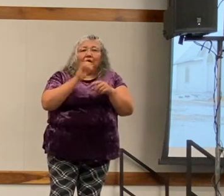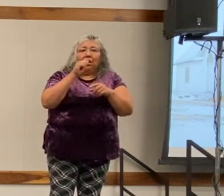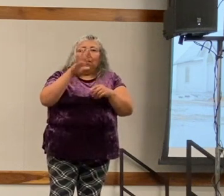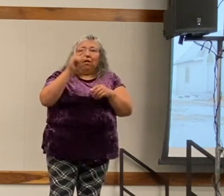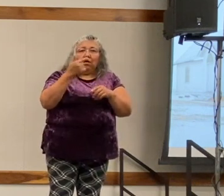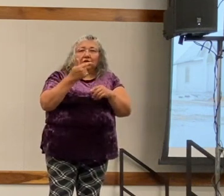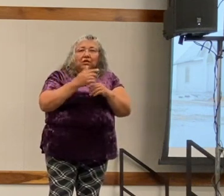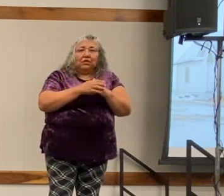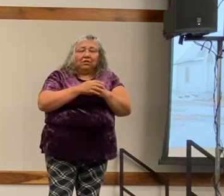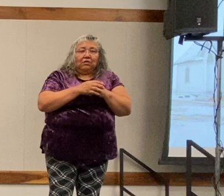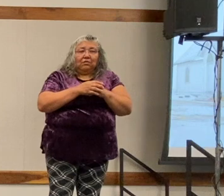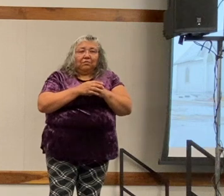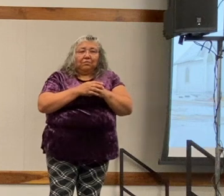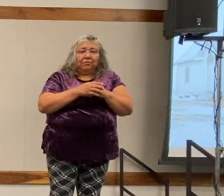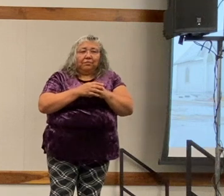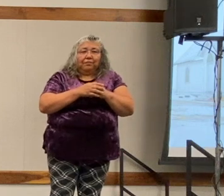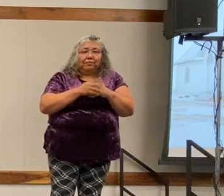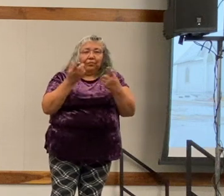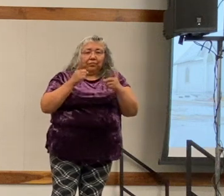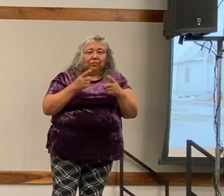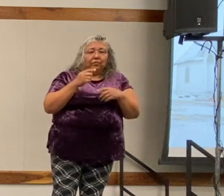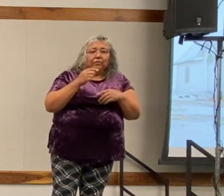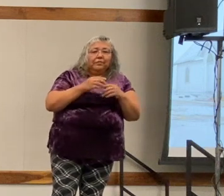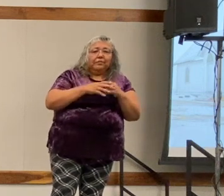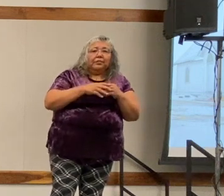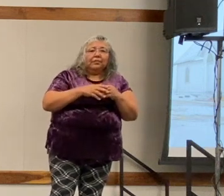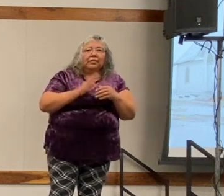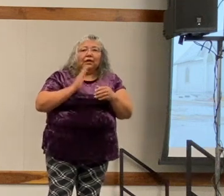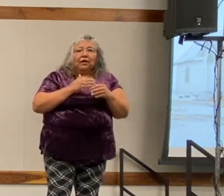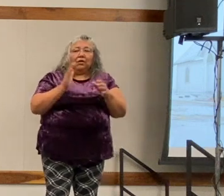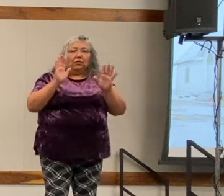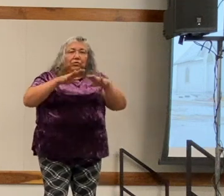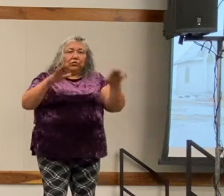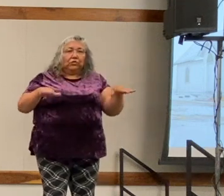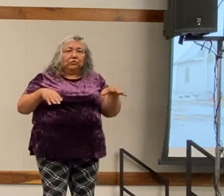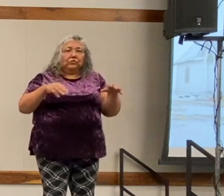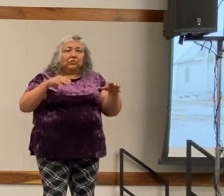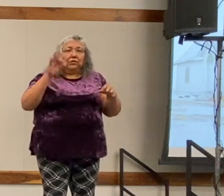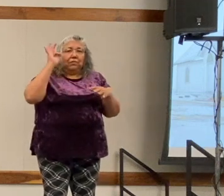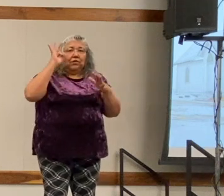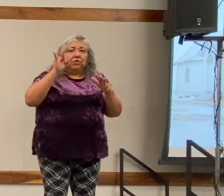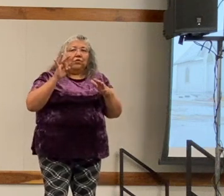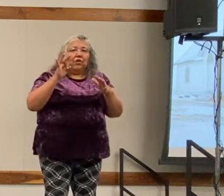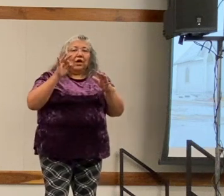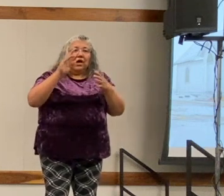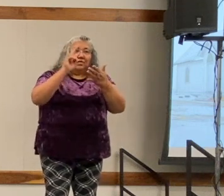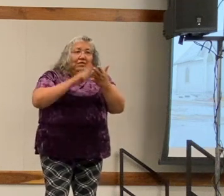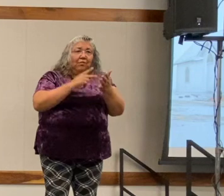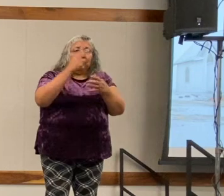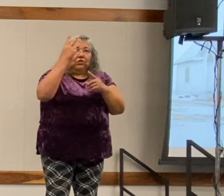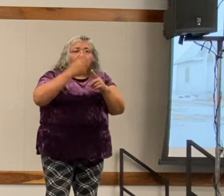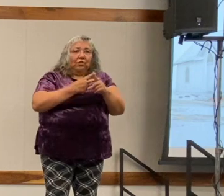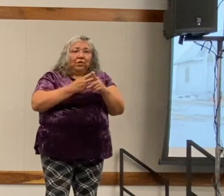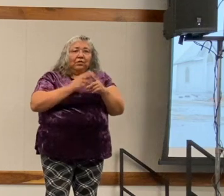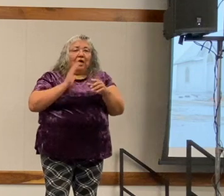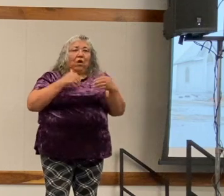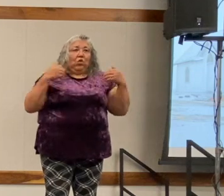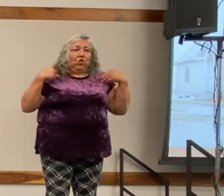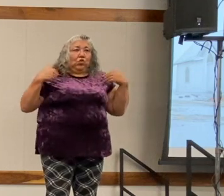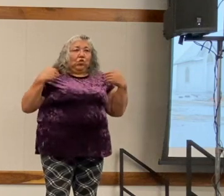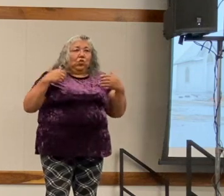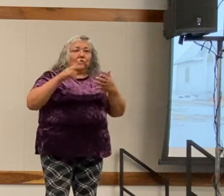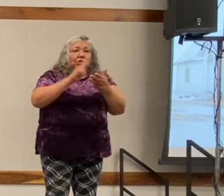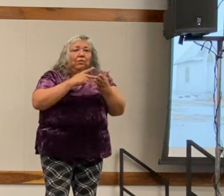so here we are coming in, so 2 months, our children's ministry has doubled in 2 months. Our youth